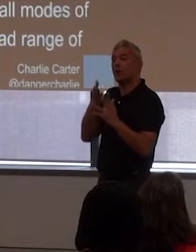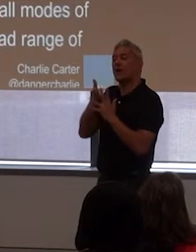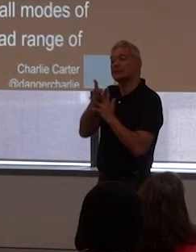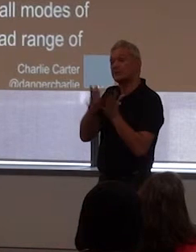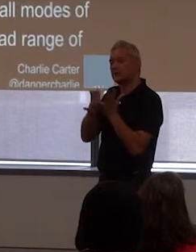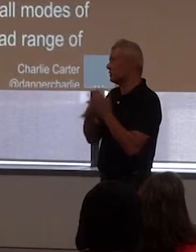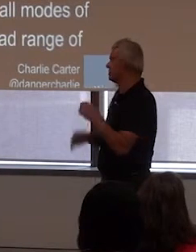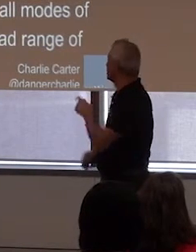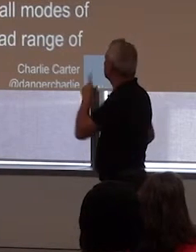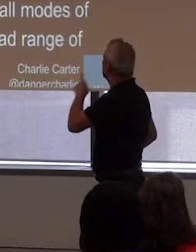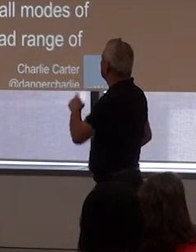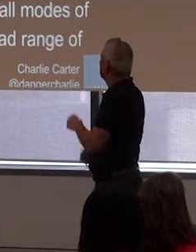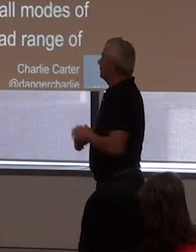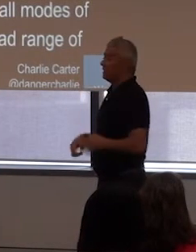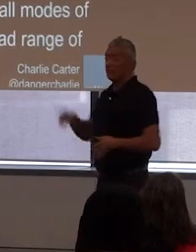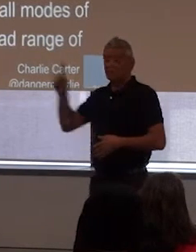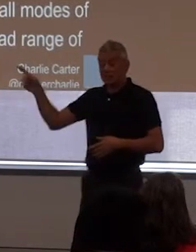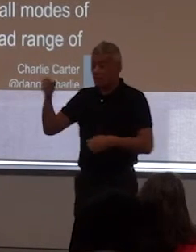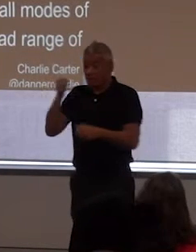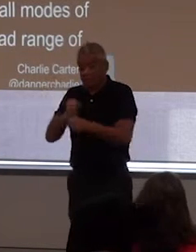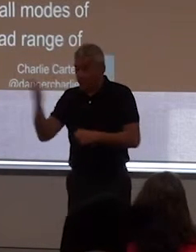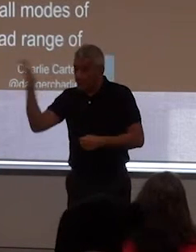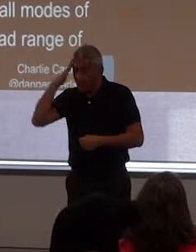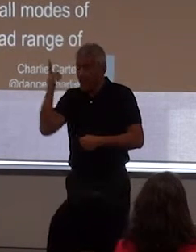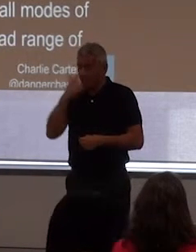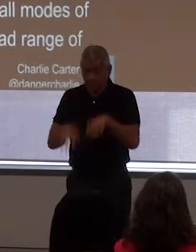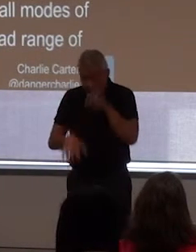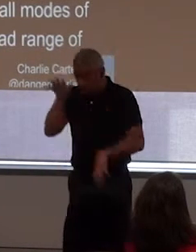Look, grandma can do it. That's what we want.